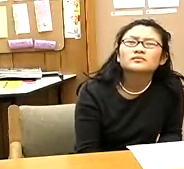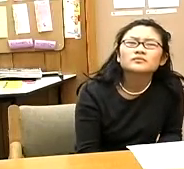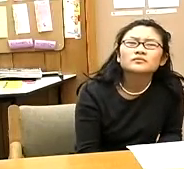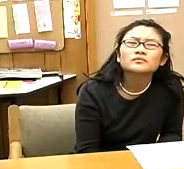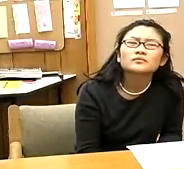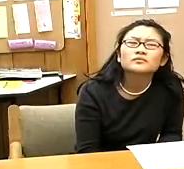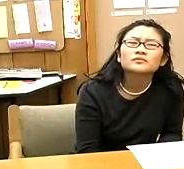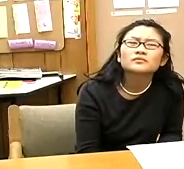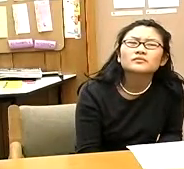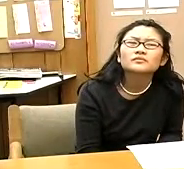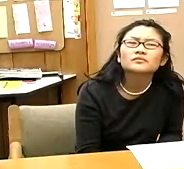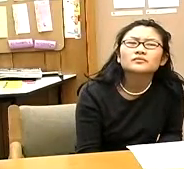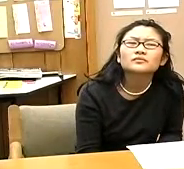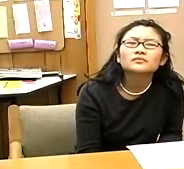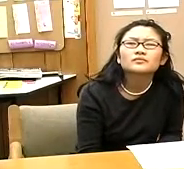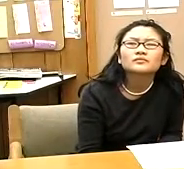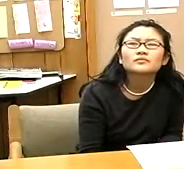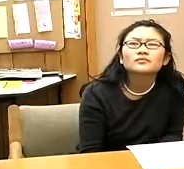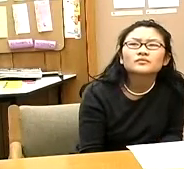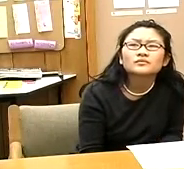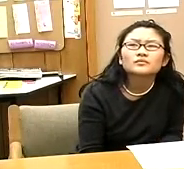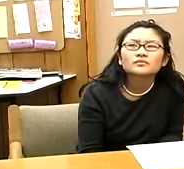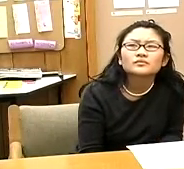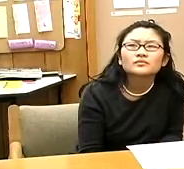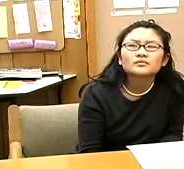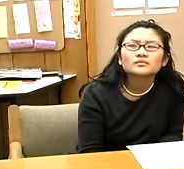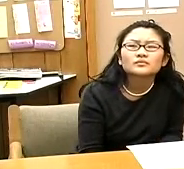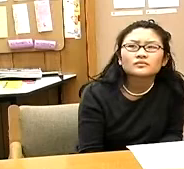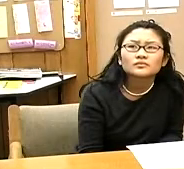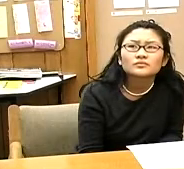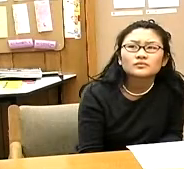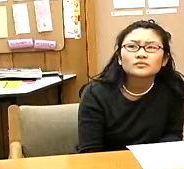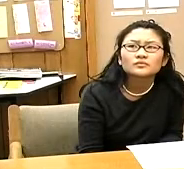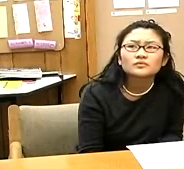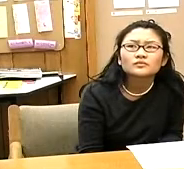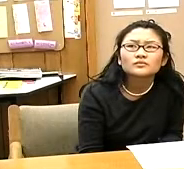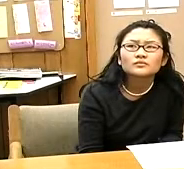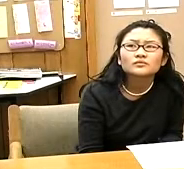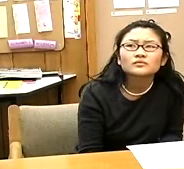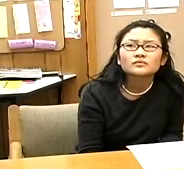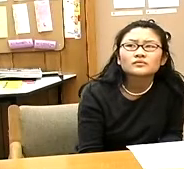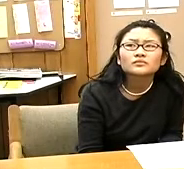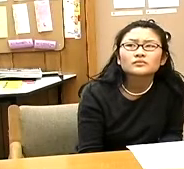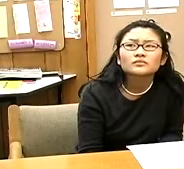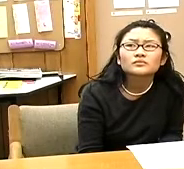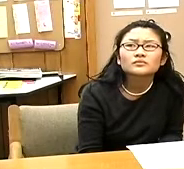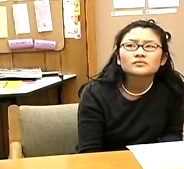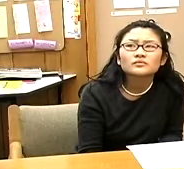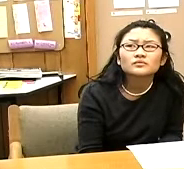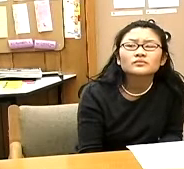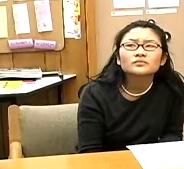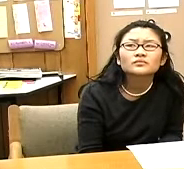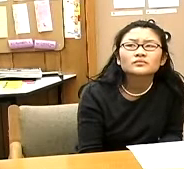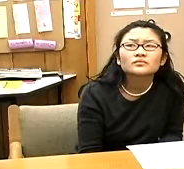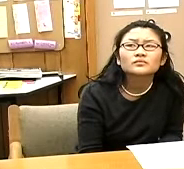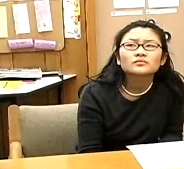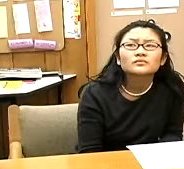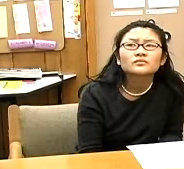So like the photography is a minor, so you would need to have something else like teaching or an art